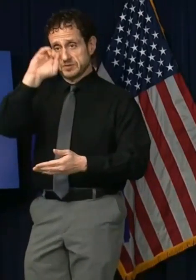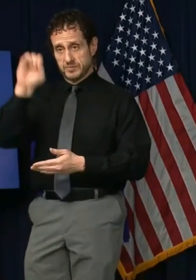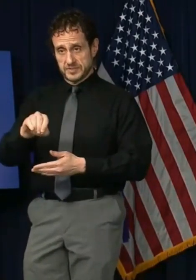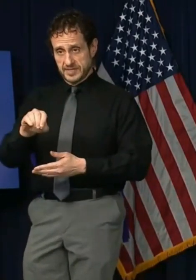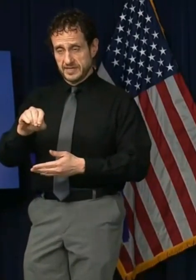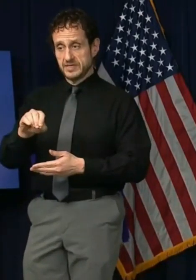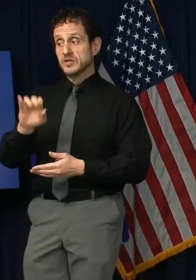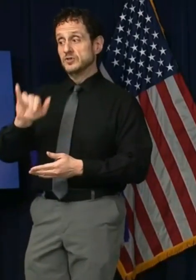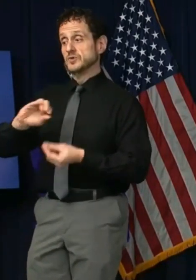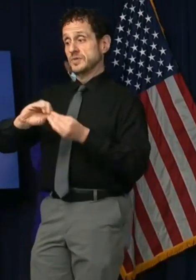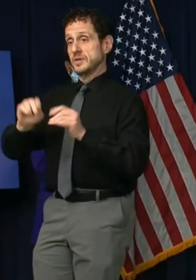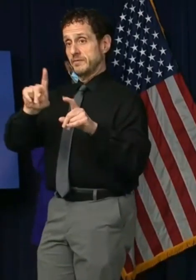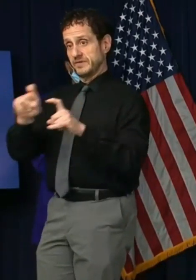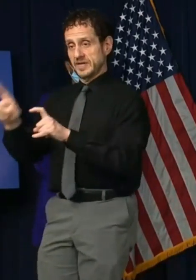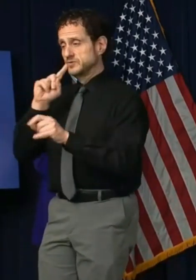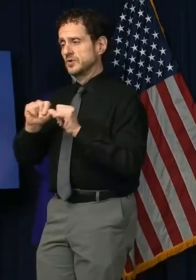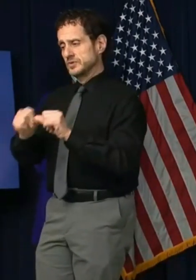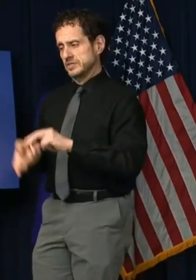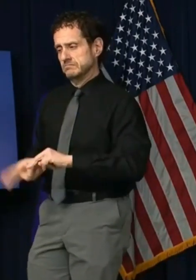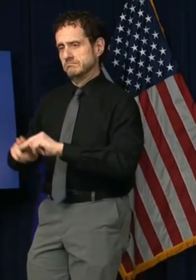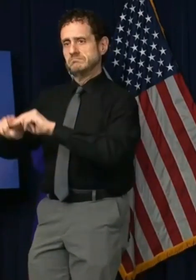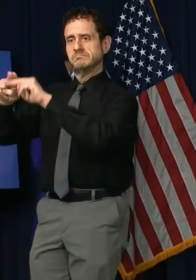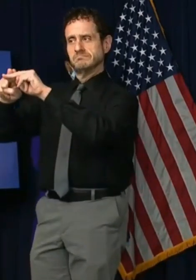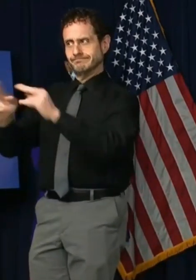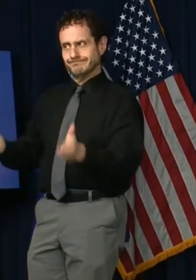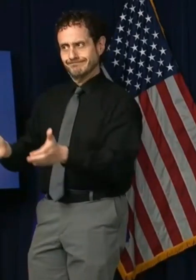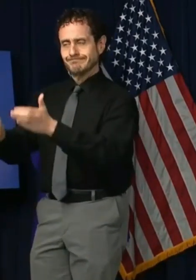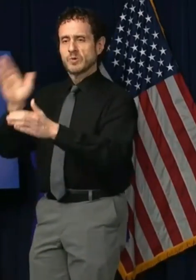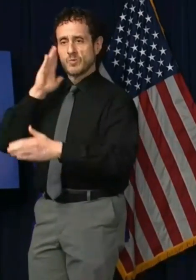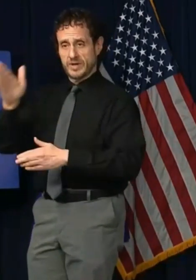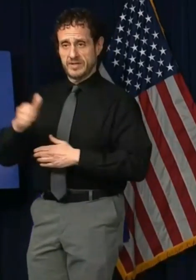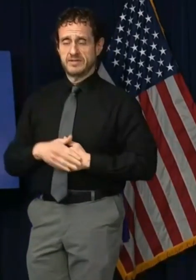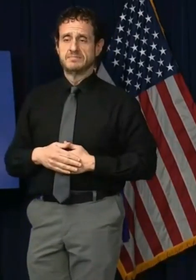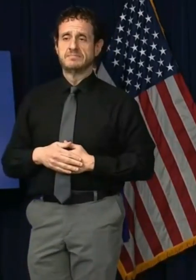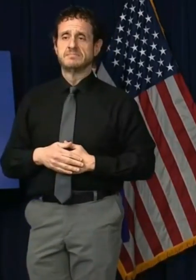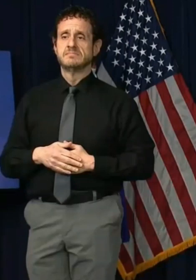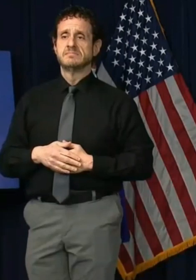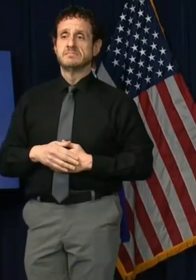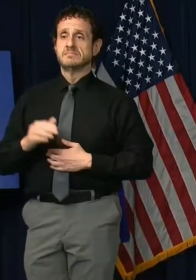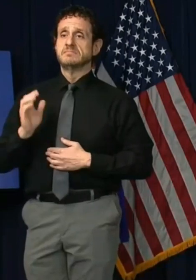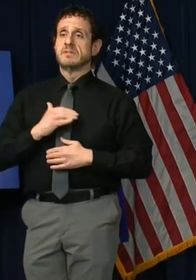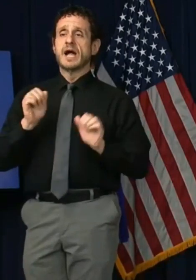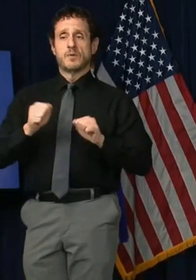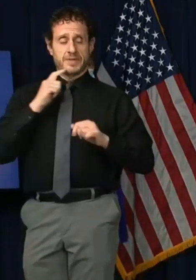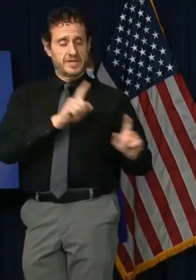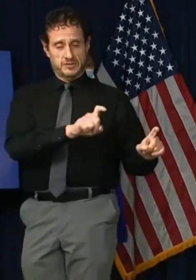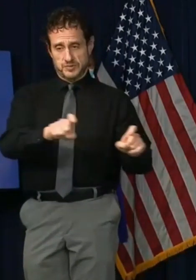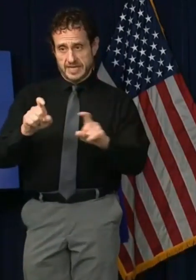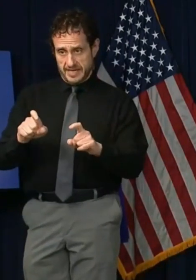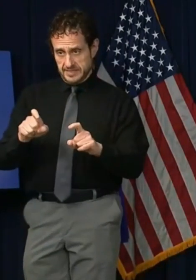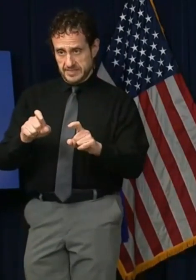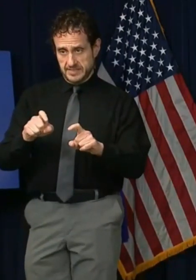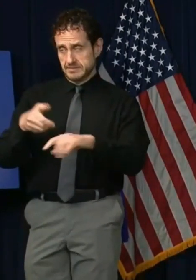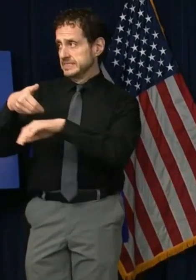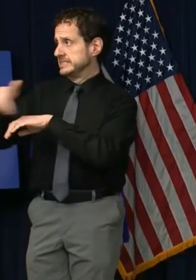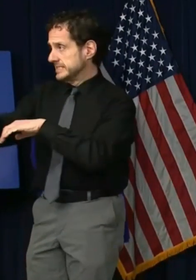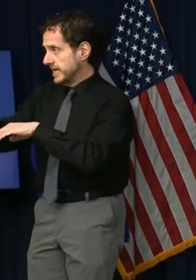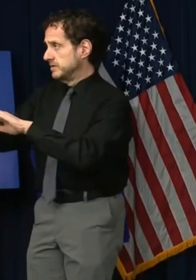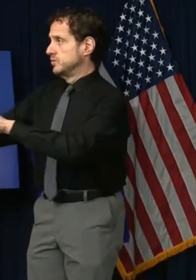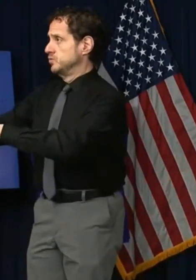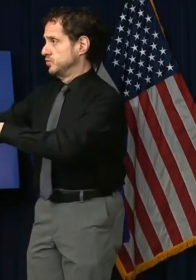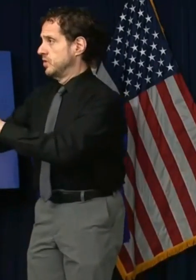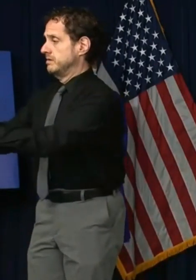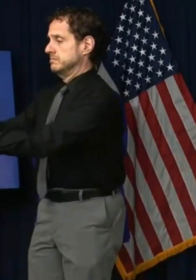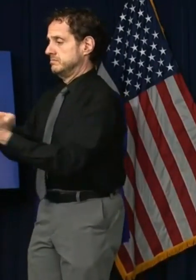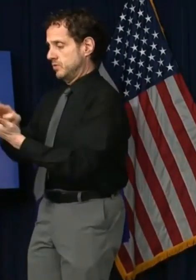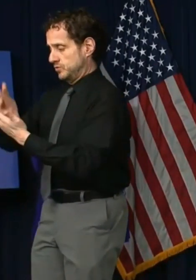that number up. Our ability to test and get results quickly is key to our ability to map the